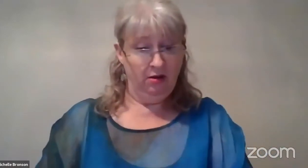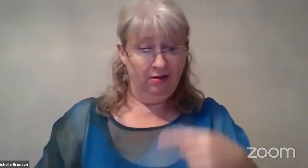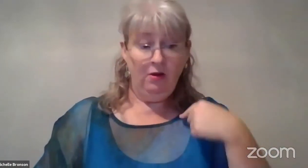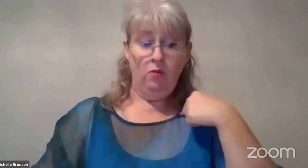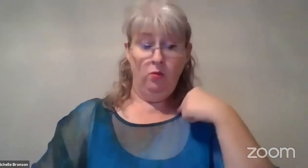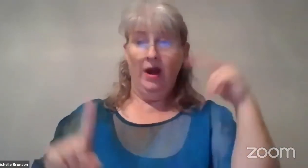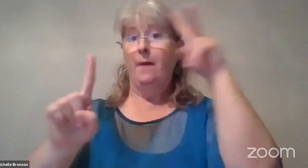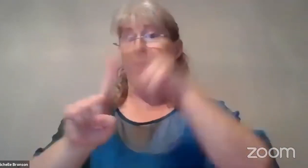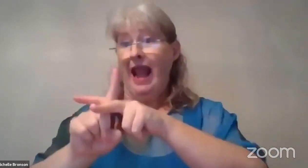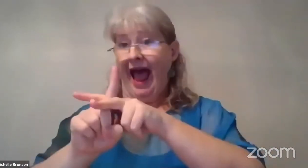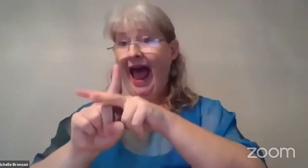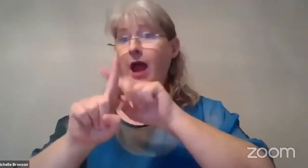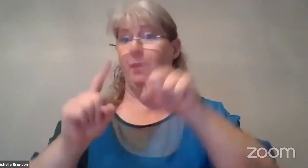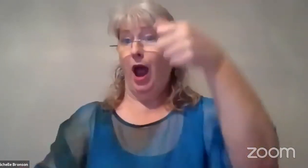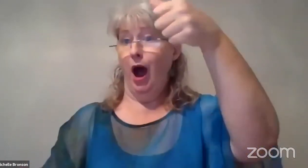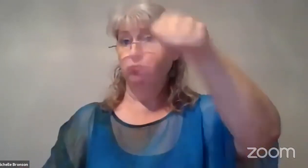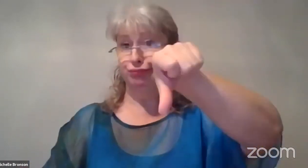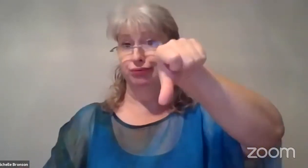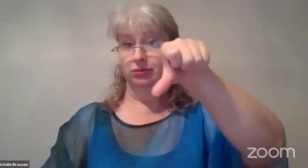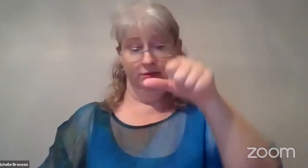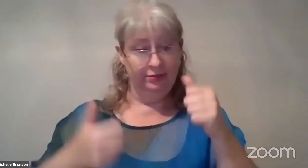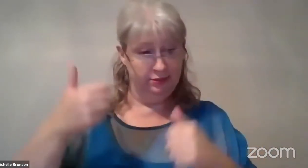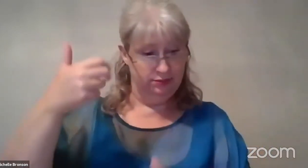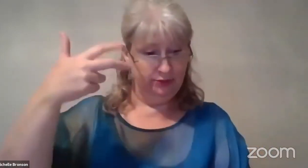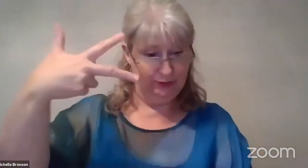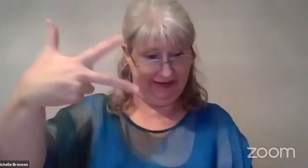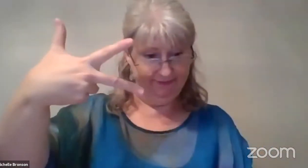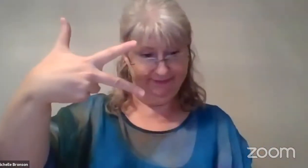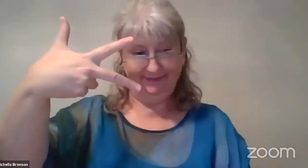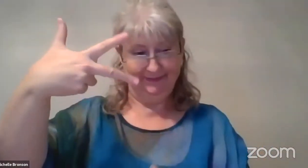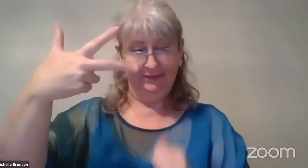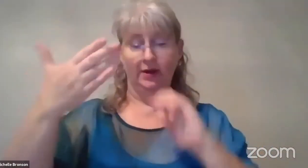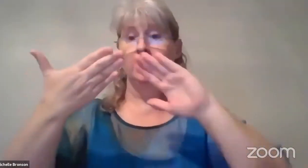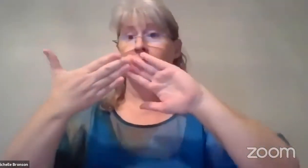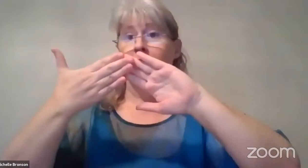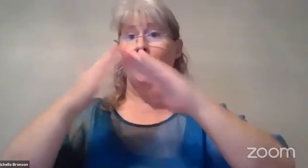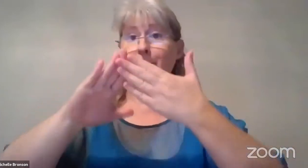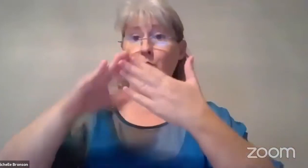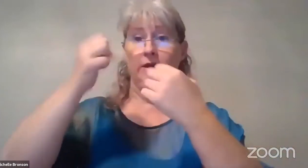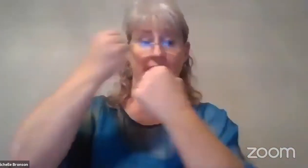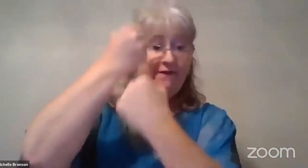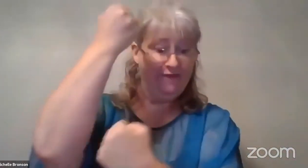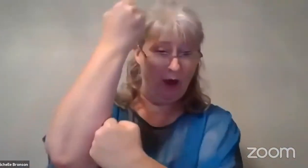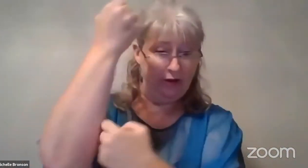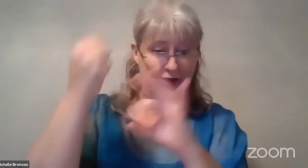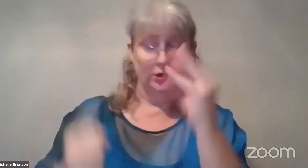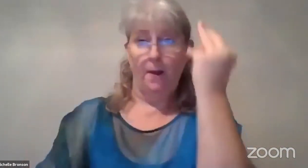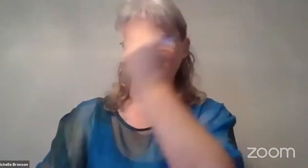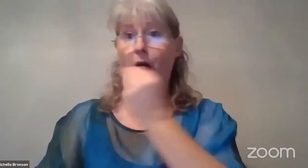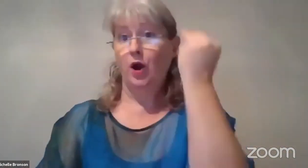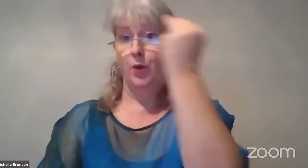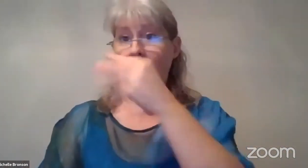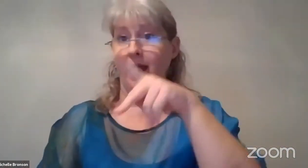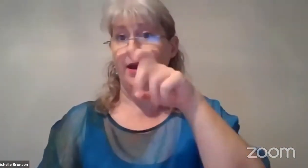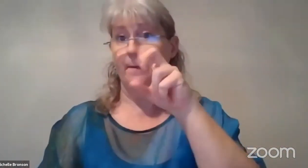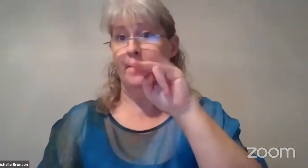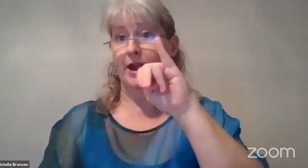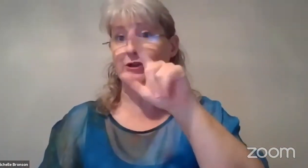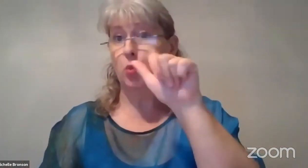that approval. We have also applied, but were denied for 3 other grants. The Community Foundation of